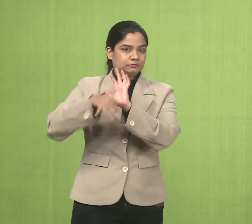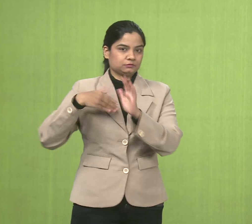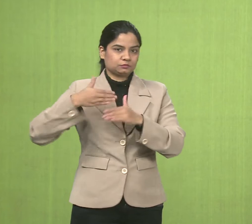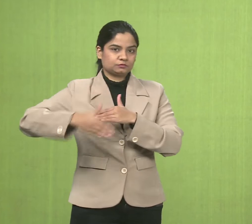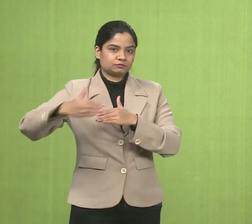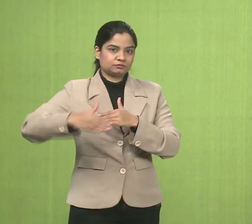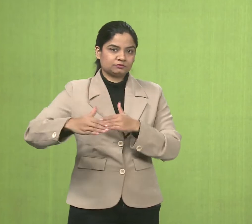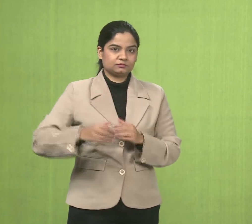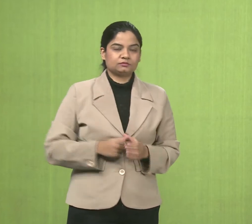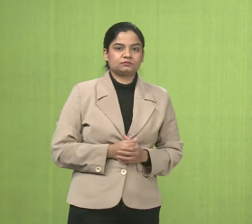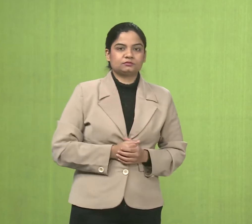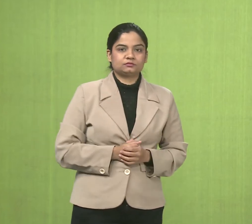travel, etc.